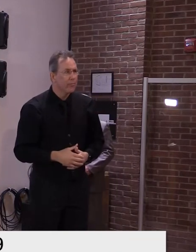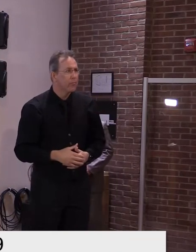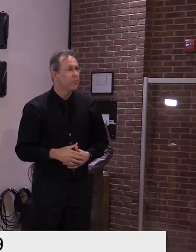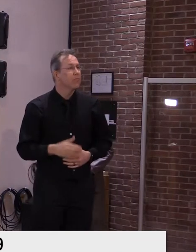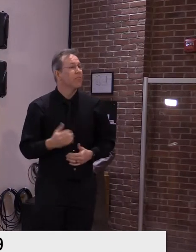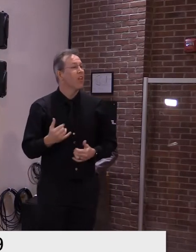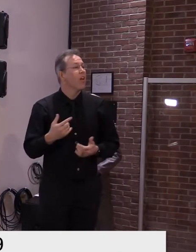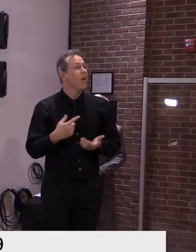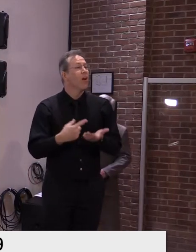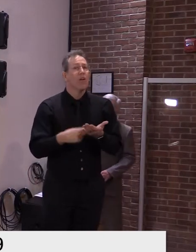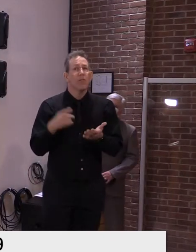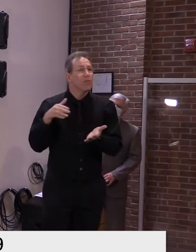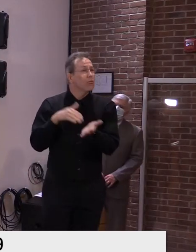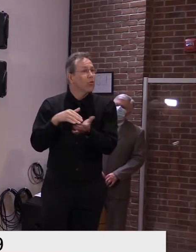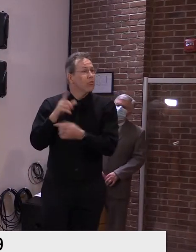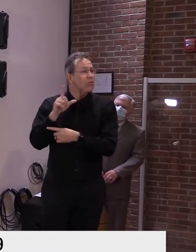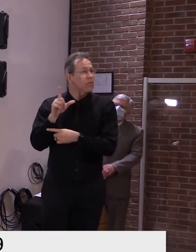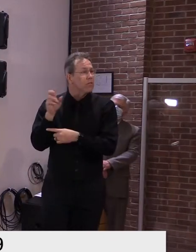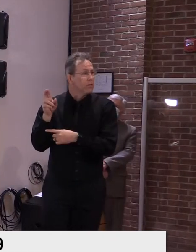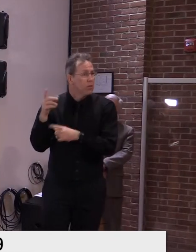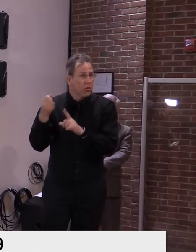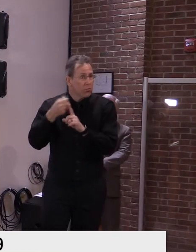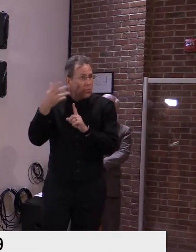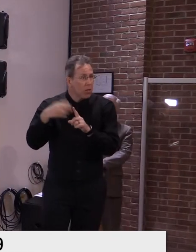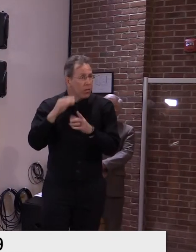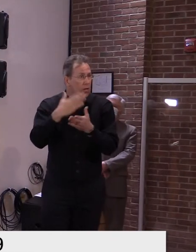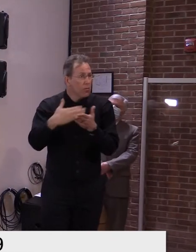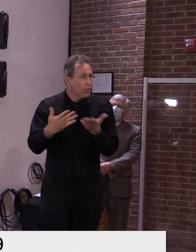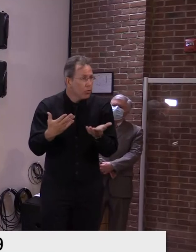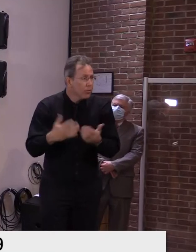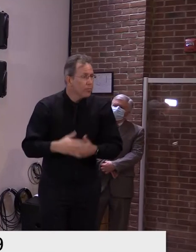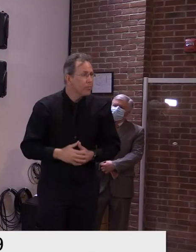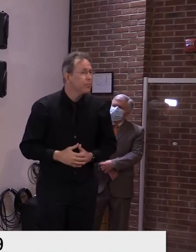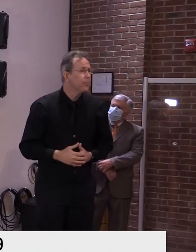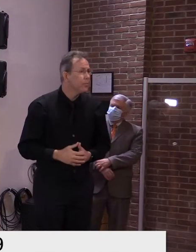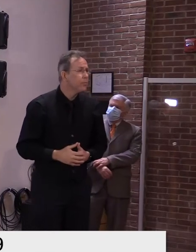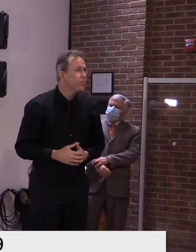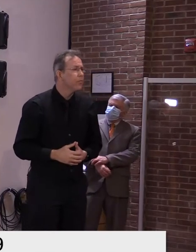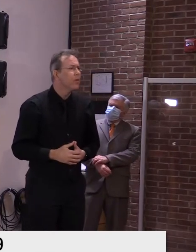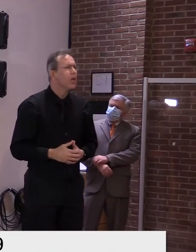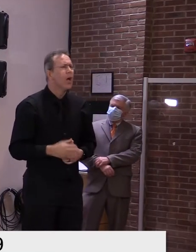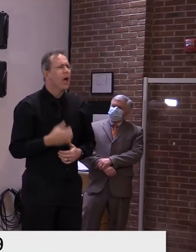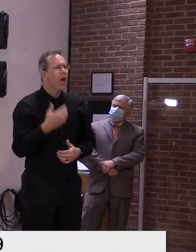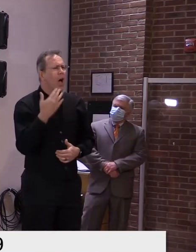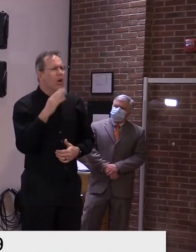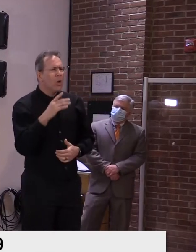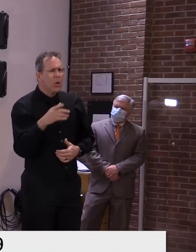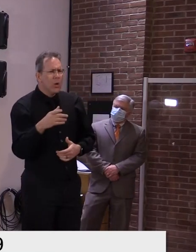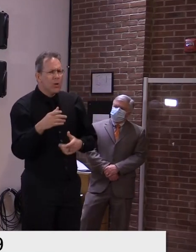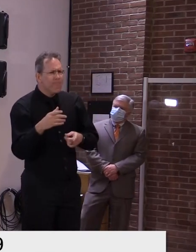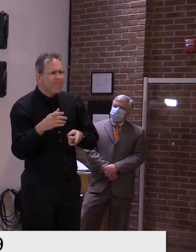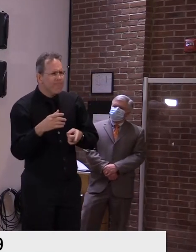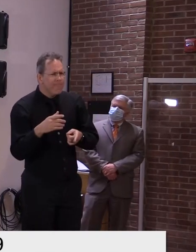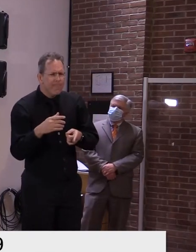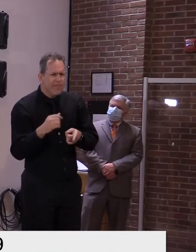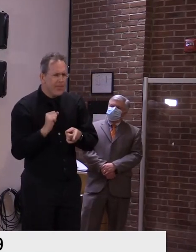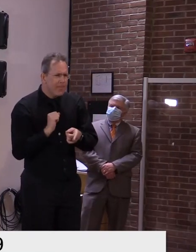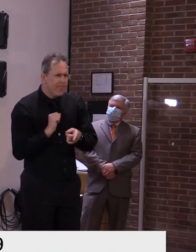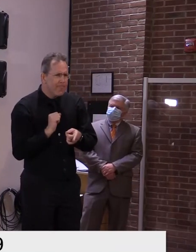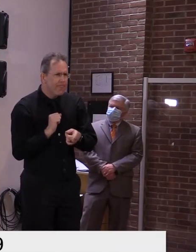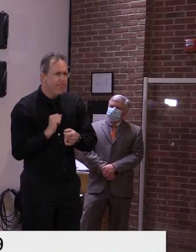put a finer point on it. You know, we don't know where this is coming from. I don't believe there's been enough